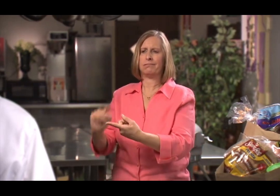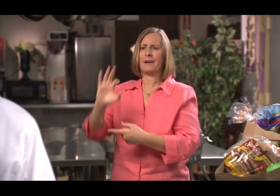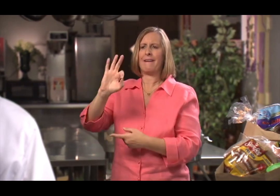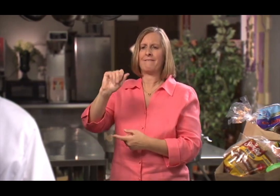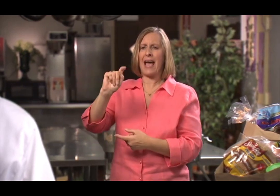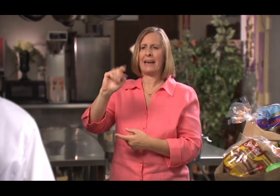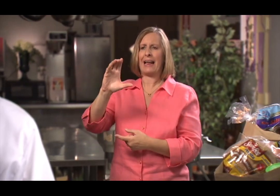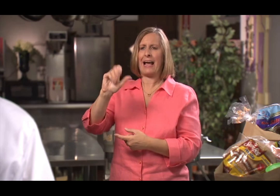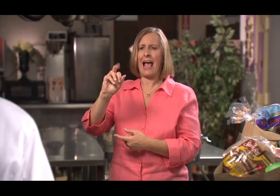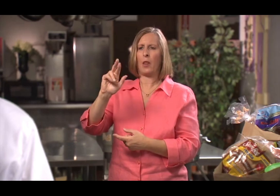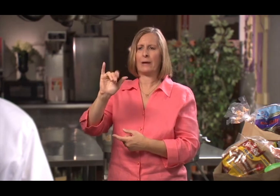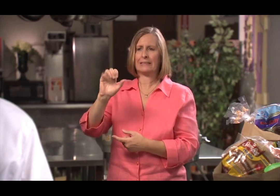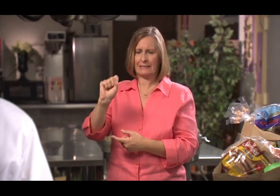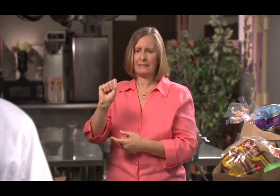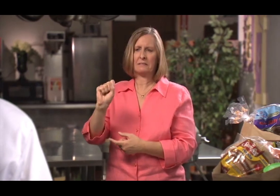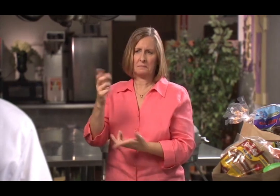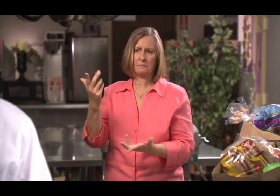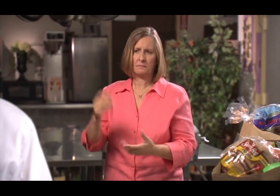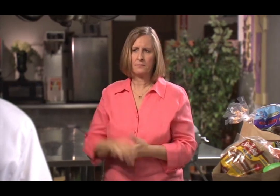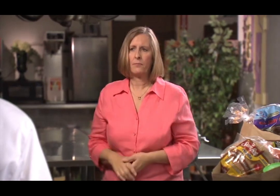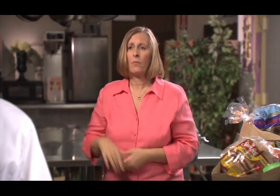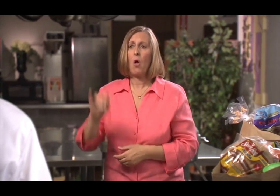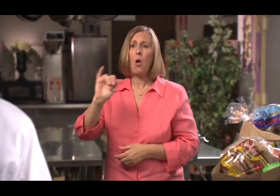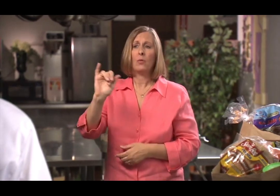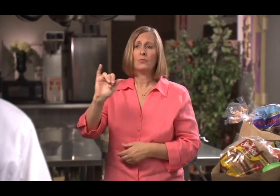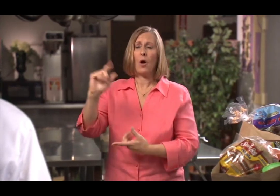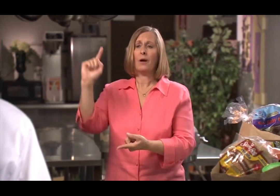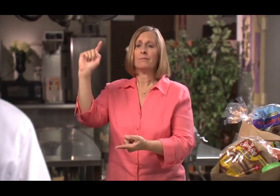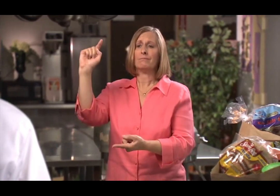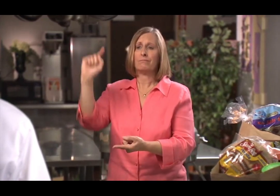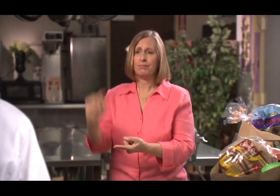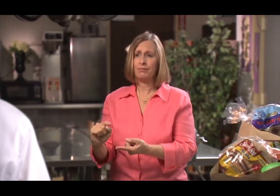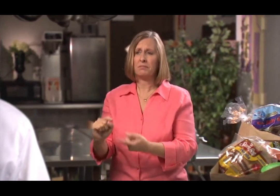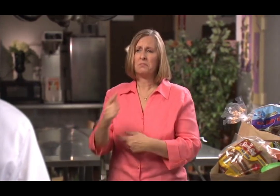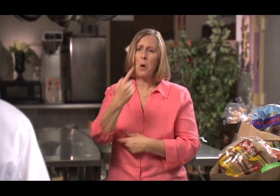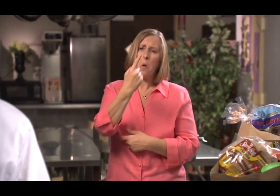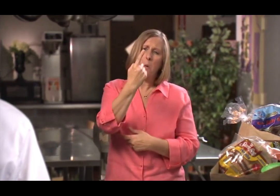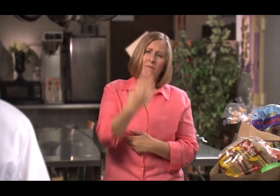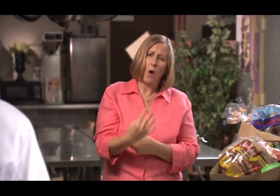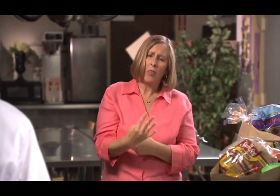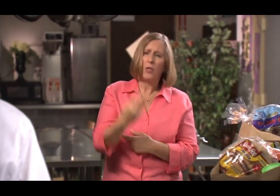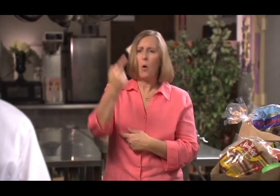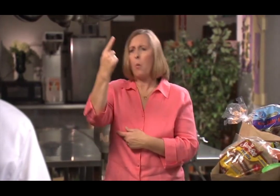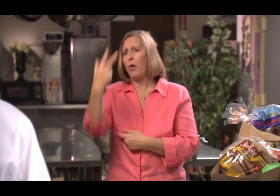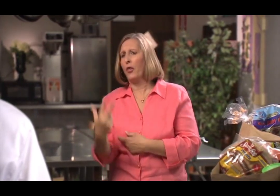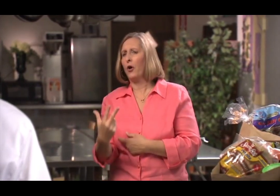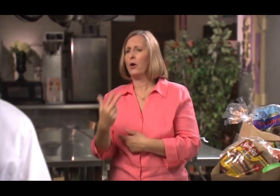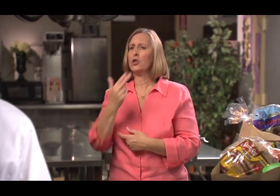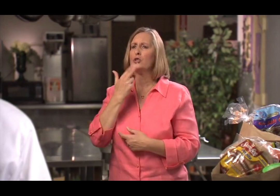egg substitute. I also cut out 1/4 to 1/3 of the sugar in a